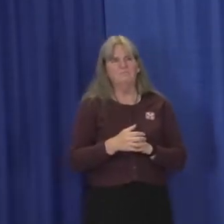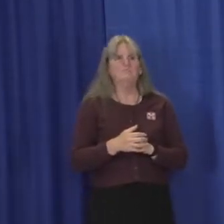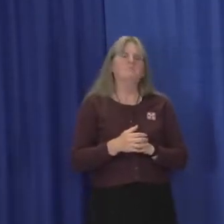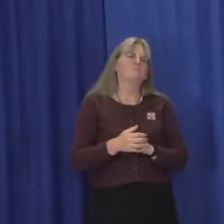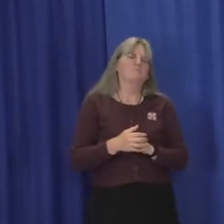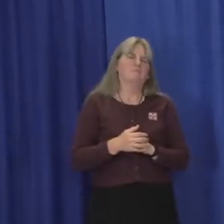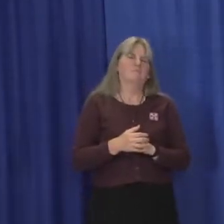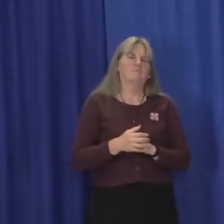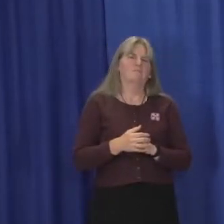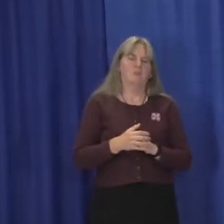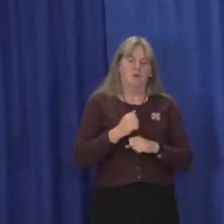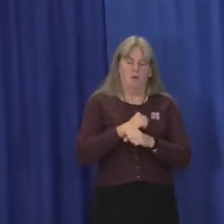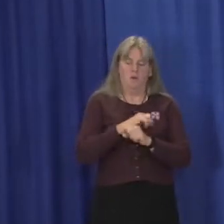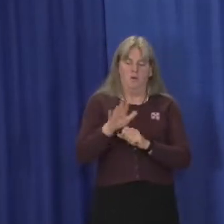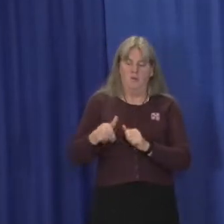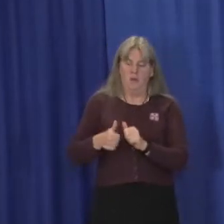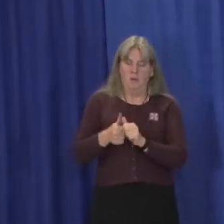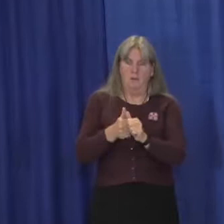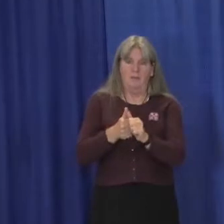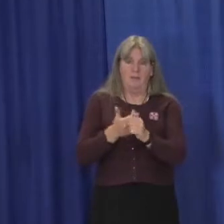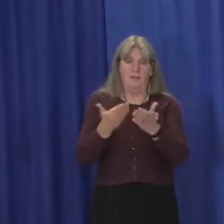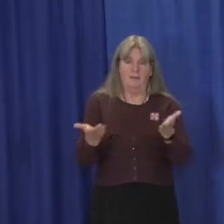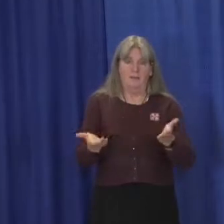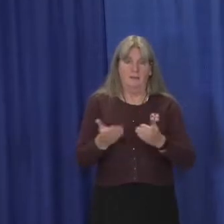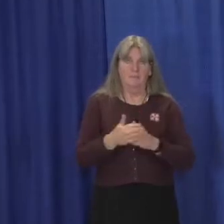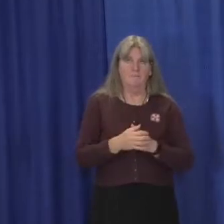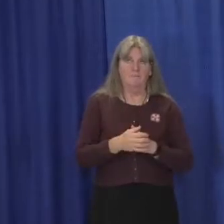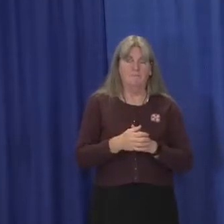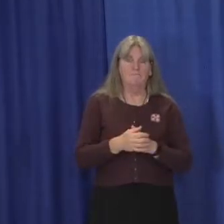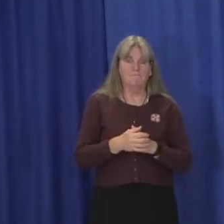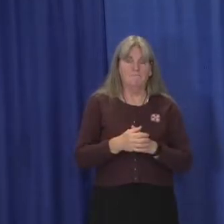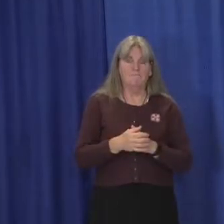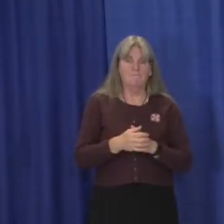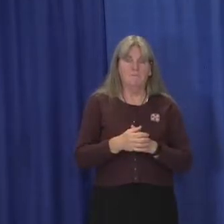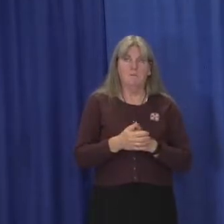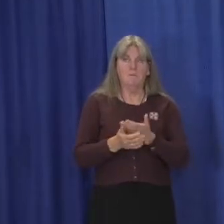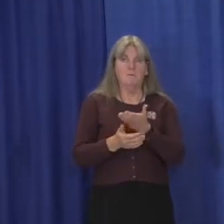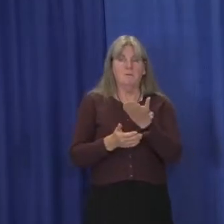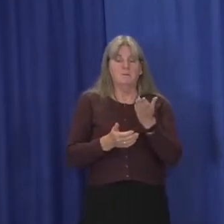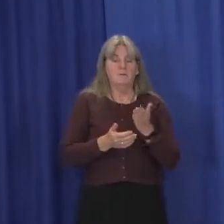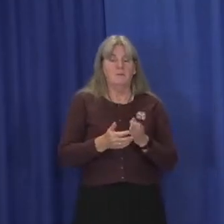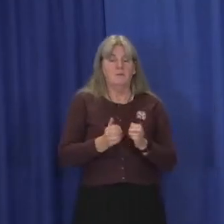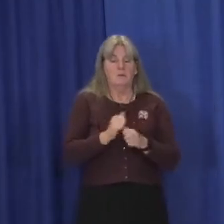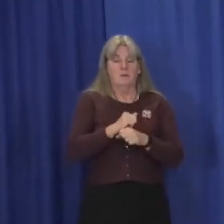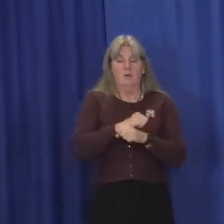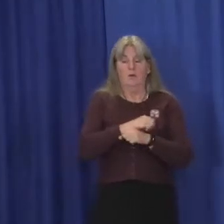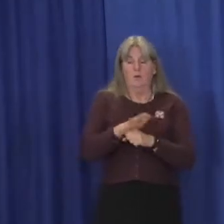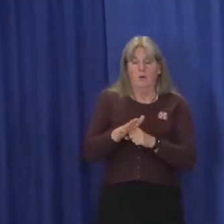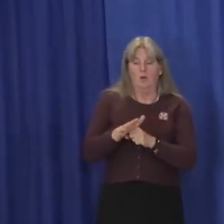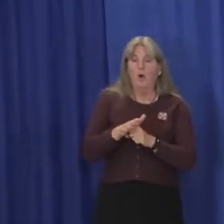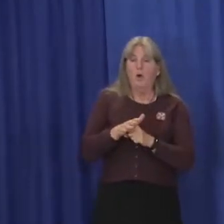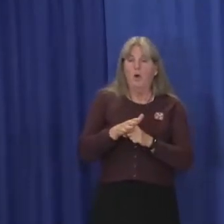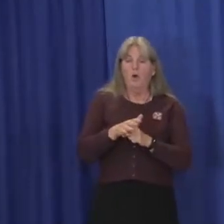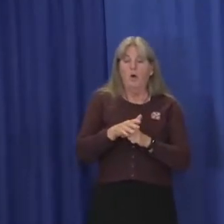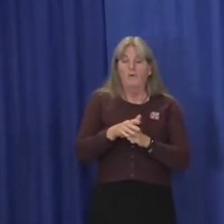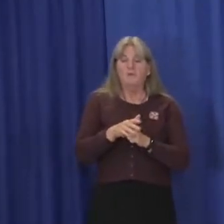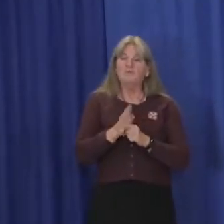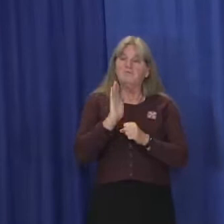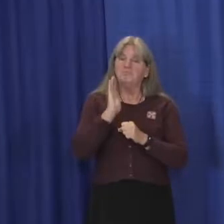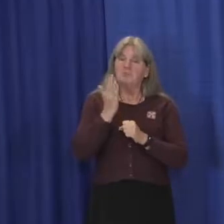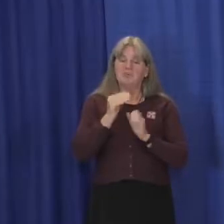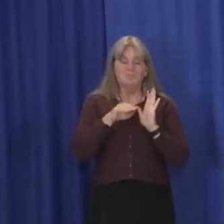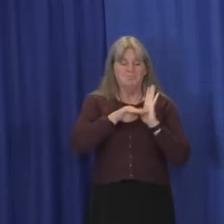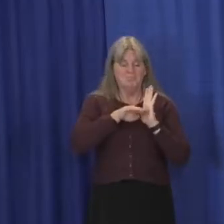Now for the update on COVID activity in Yukon. Overall, COVID-19 activity is continuing to stabilize